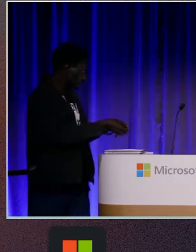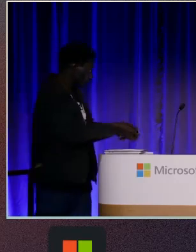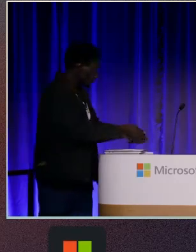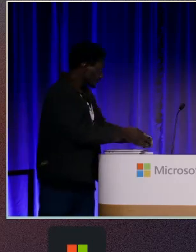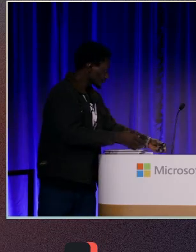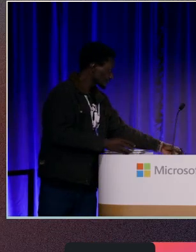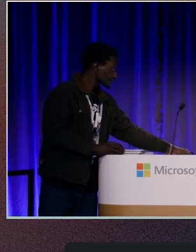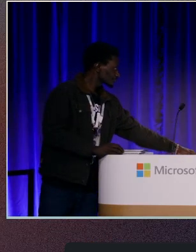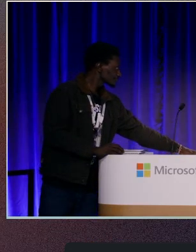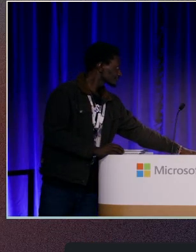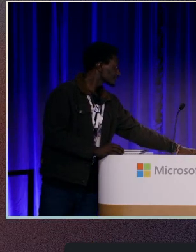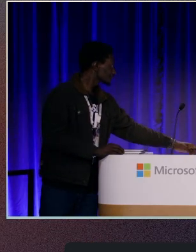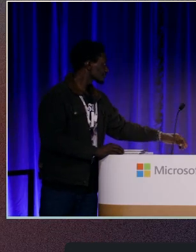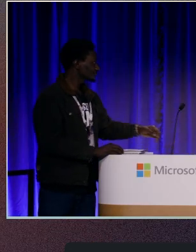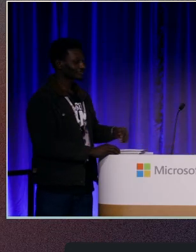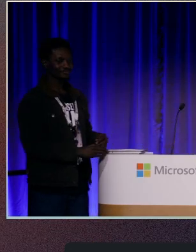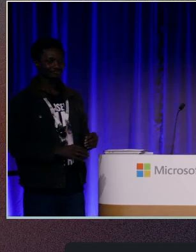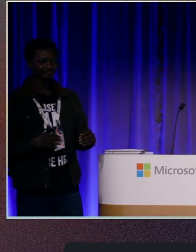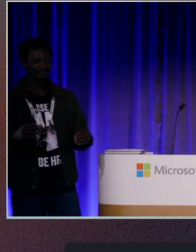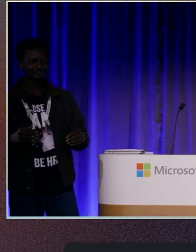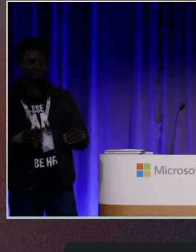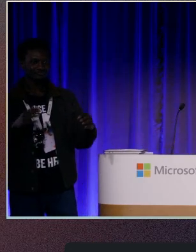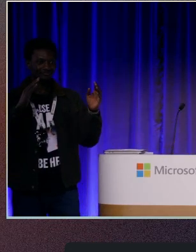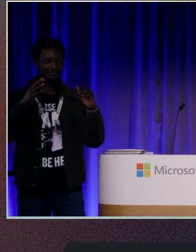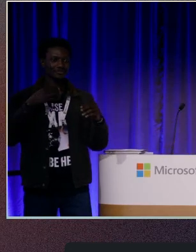Hand it over to Anthony, Bernice, Daniel, and Gaeta.